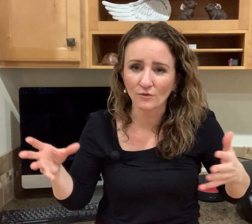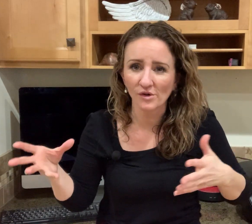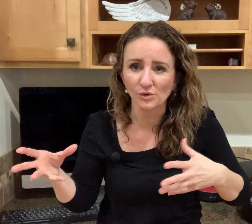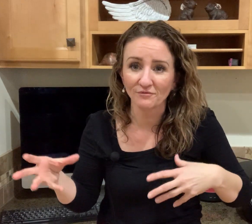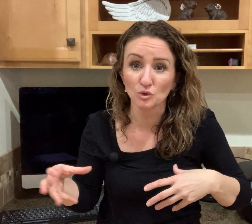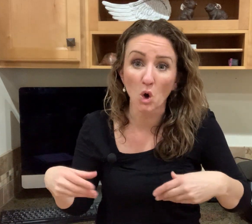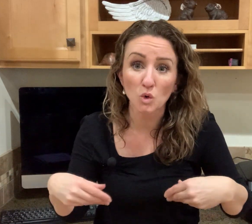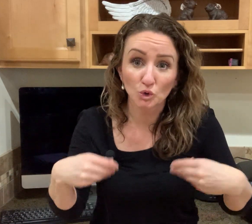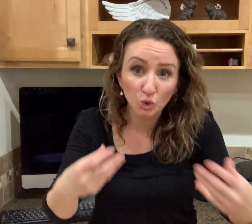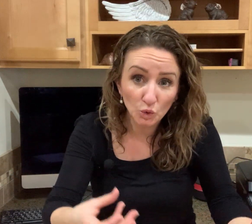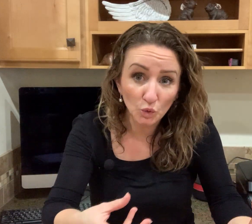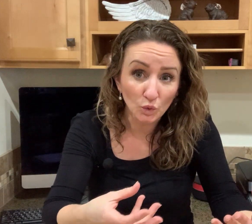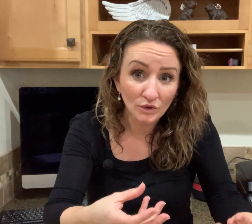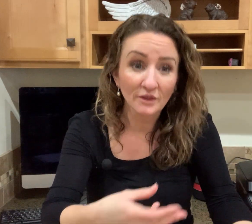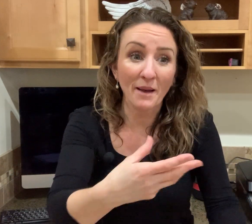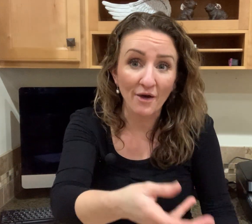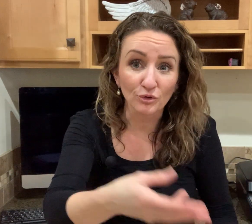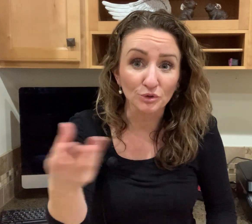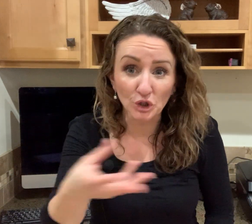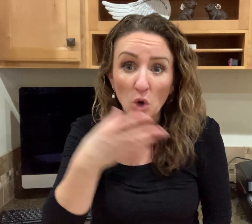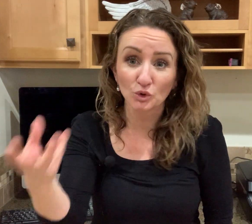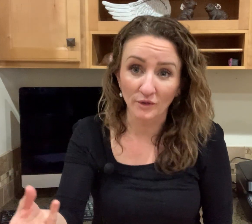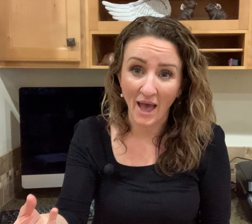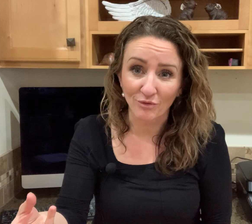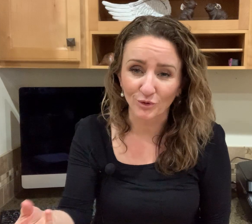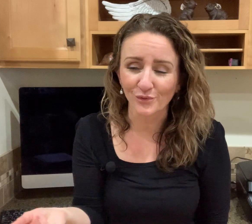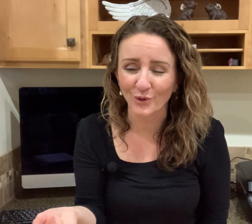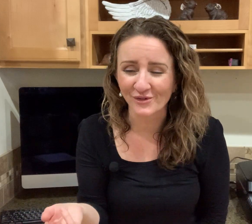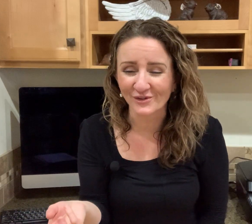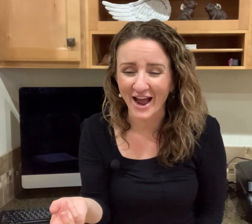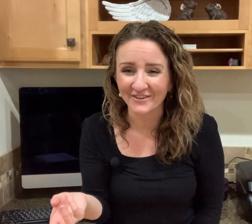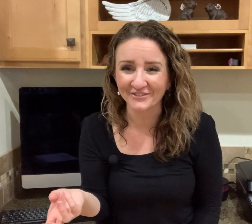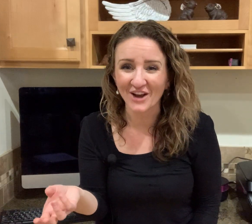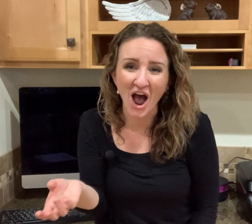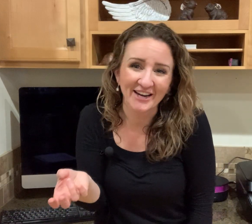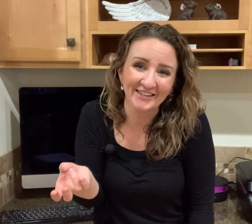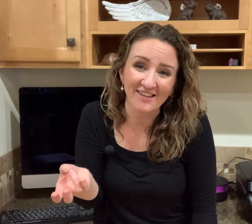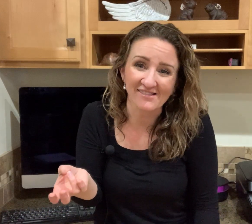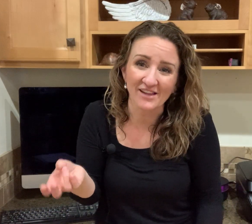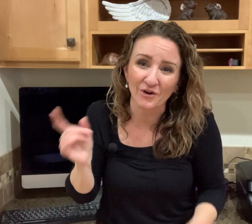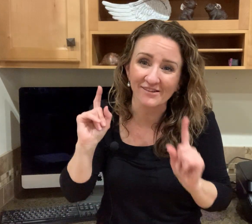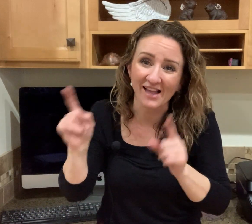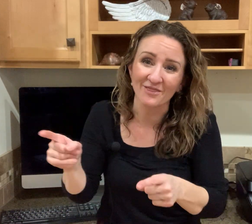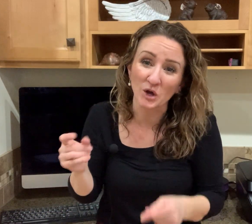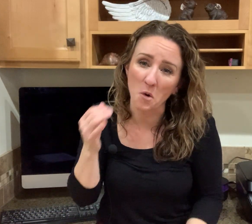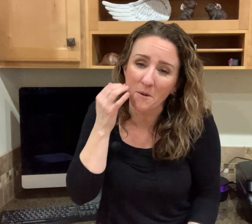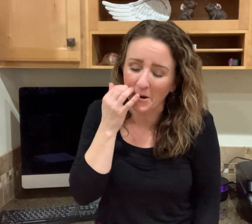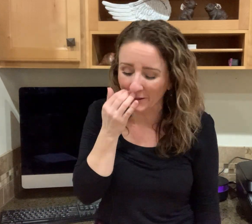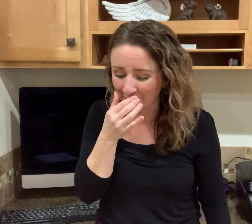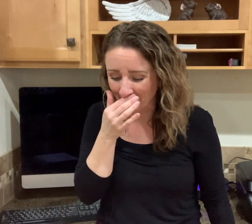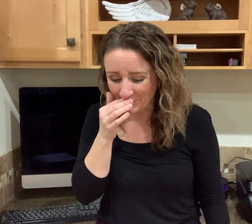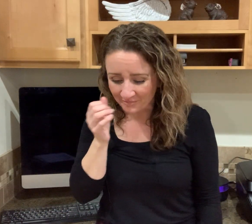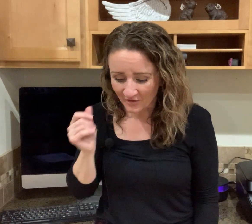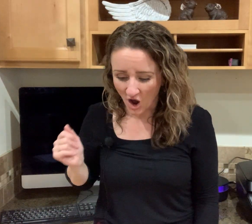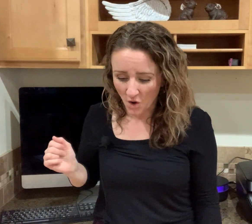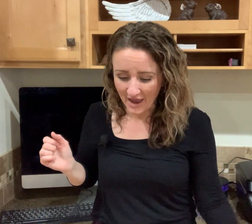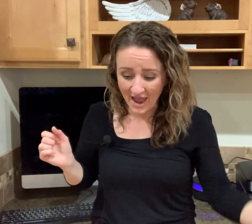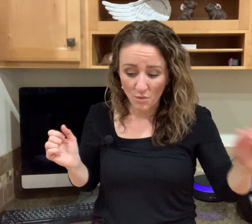course you have to go to the bathroom to go to the bathroom. So it's kind of not necessary to sign the go part. Okay,